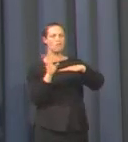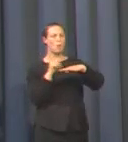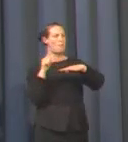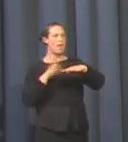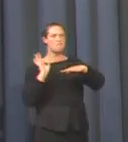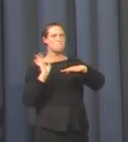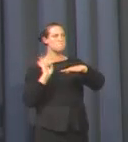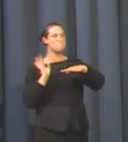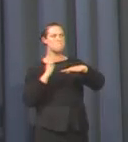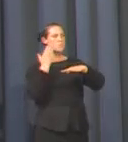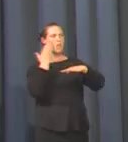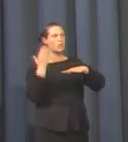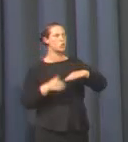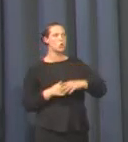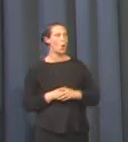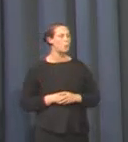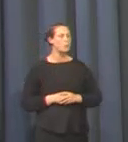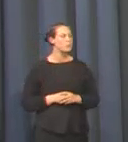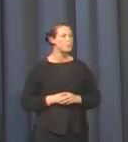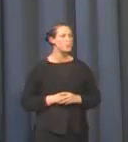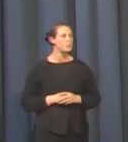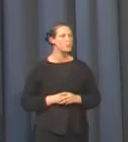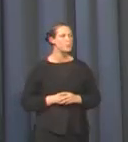that source based on our investigation so far.